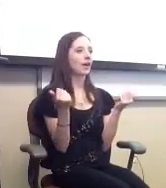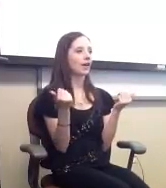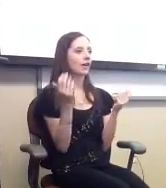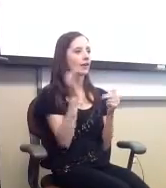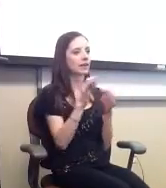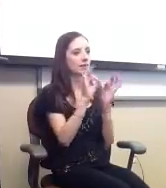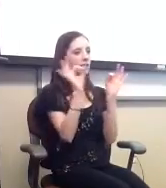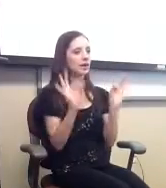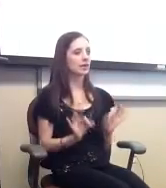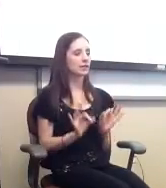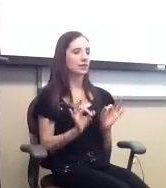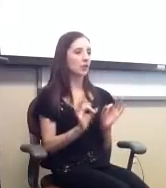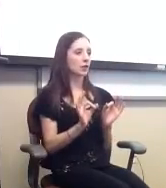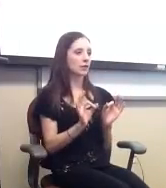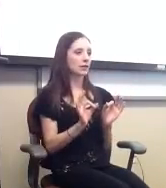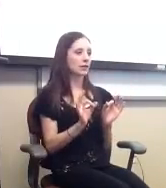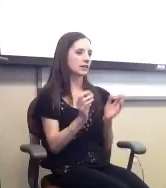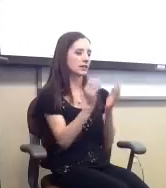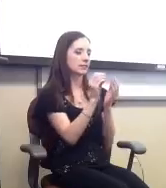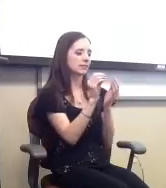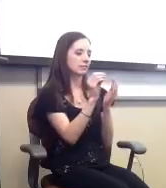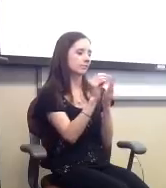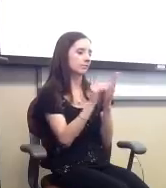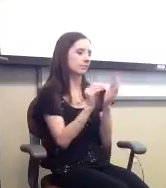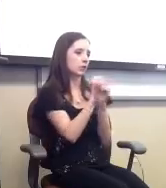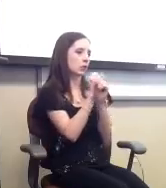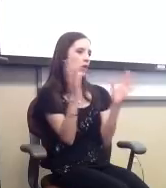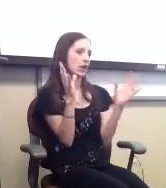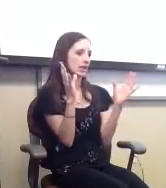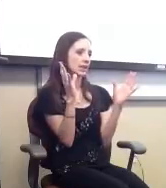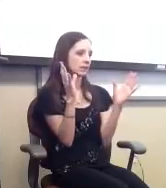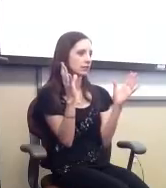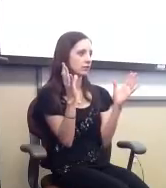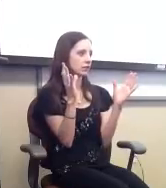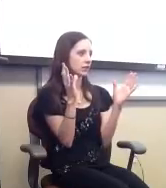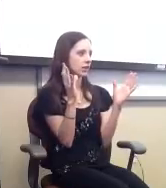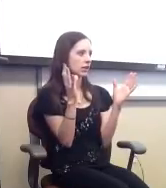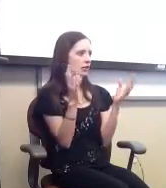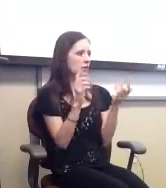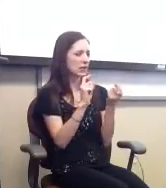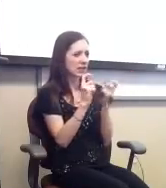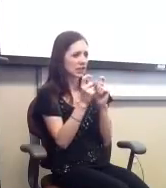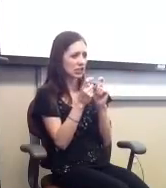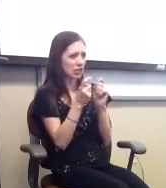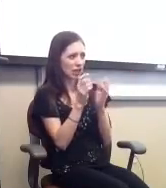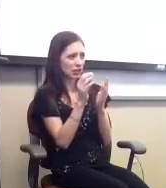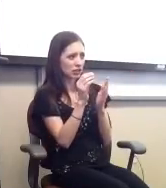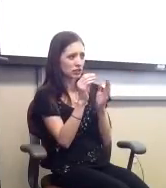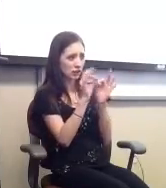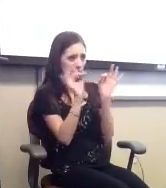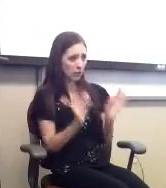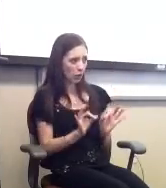configured. Well, and it makes me wonder, you know, do we need to redo the form at some point? And why do we need names of